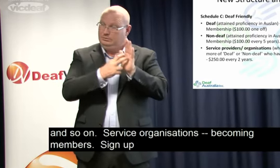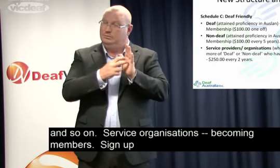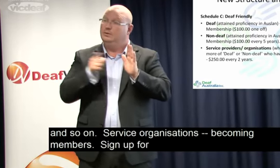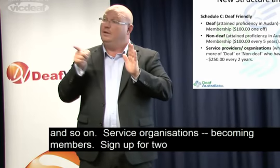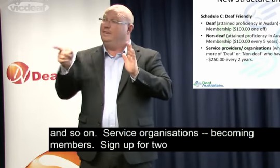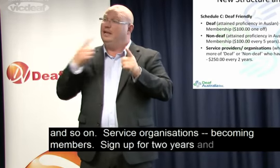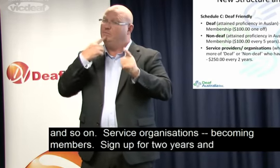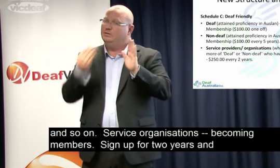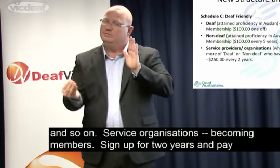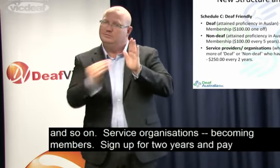be members for 2 years.